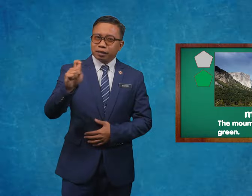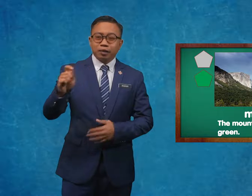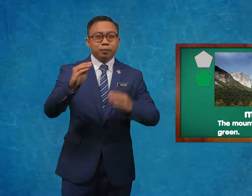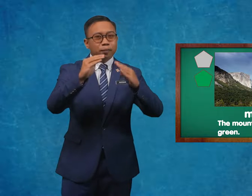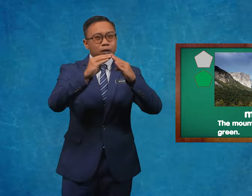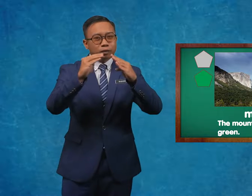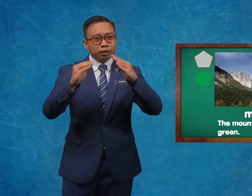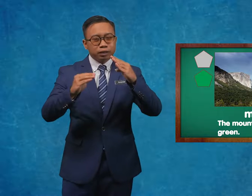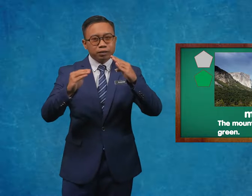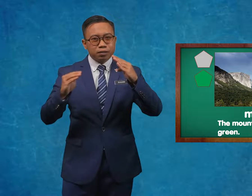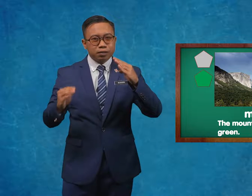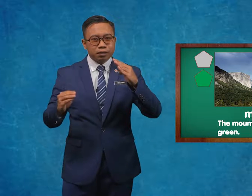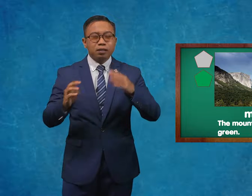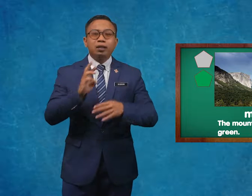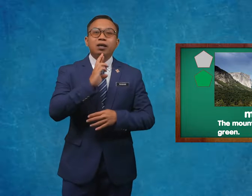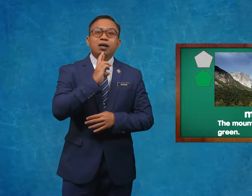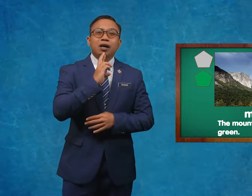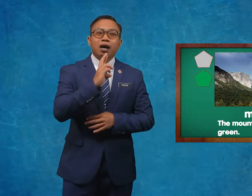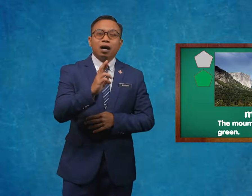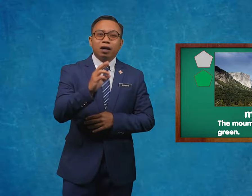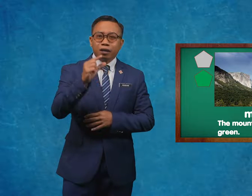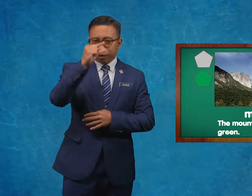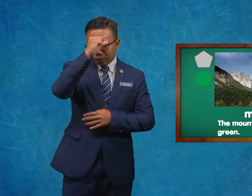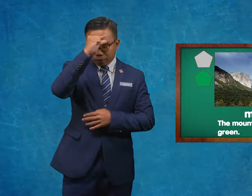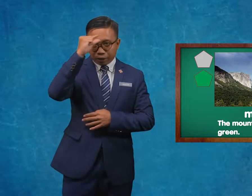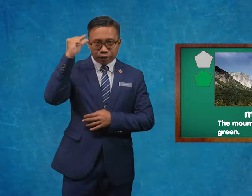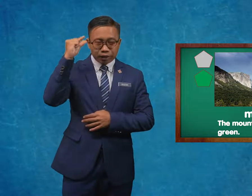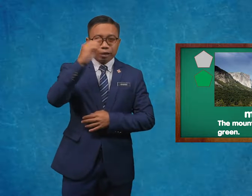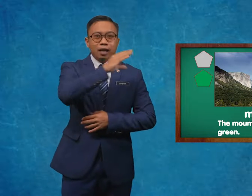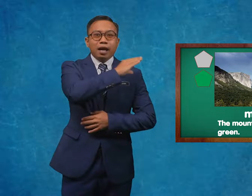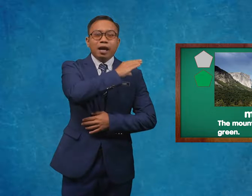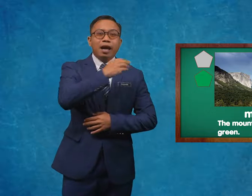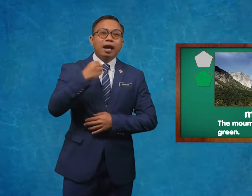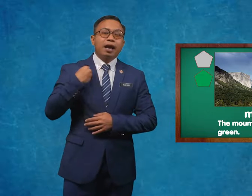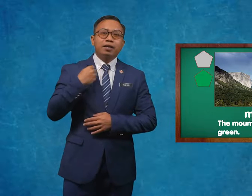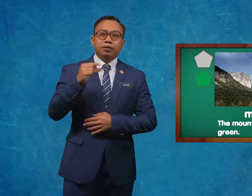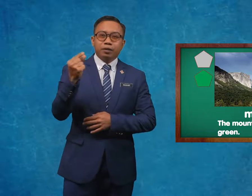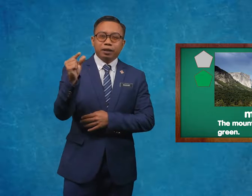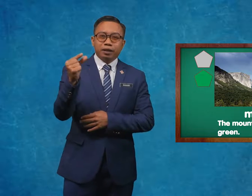The mountains are gray and green.